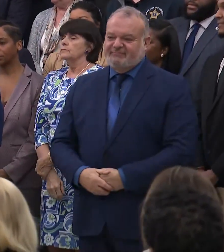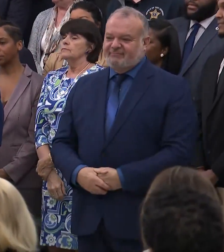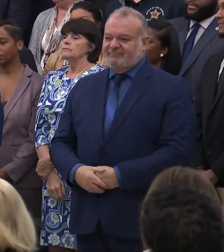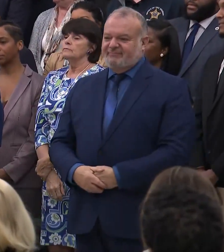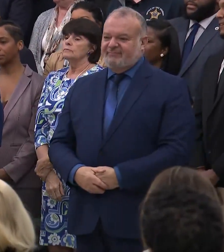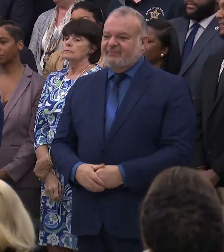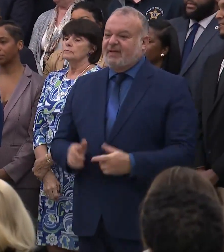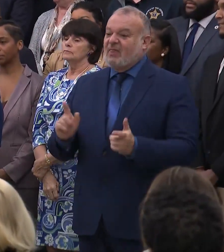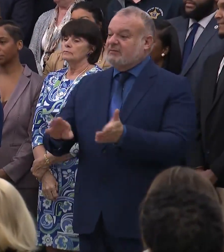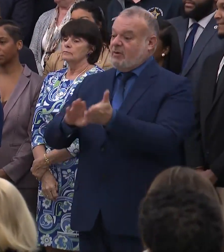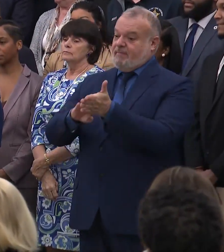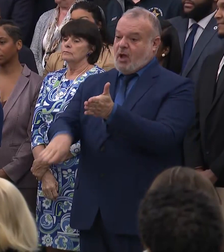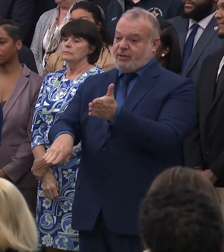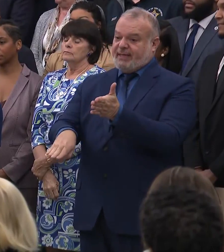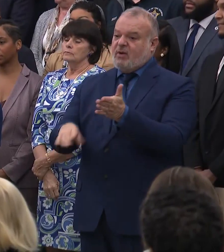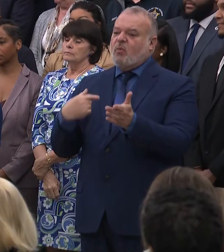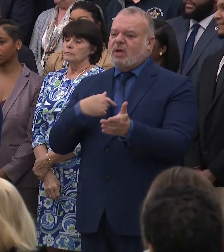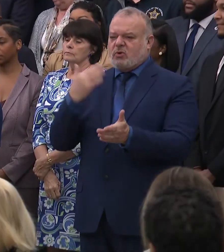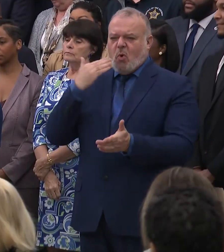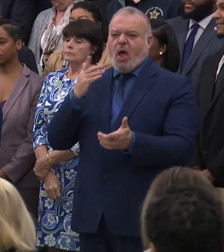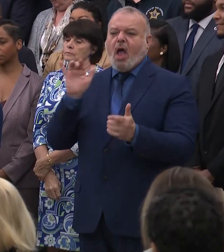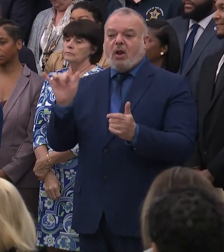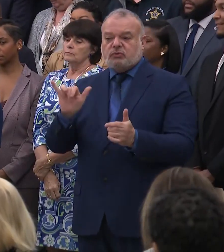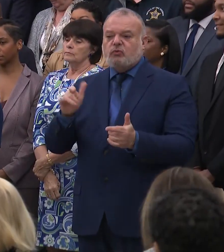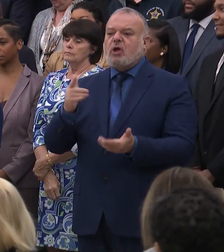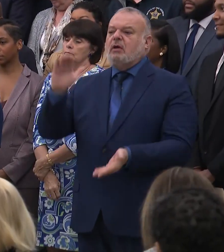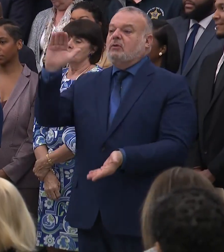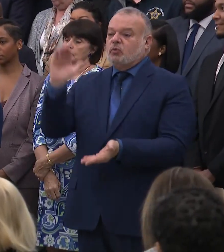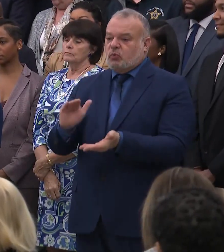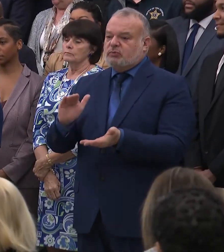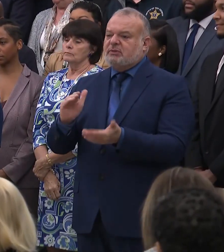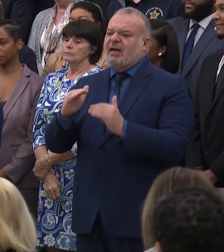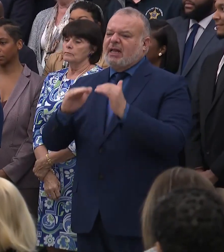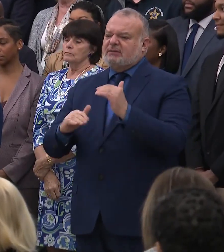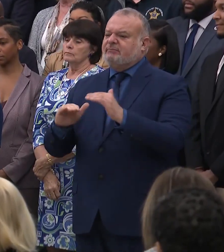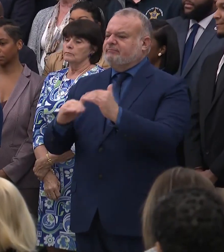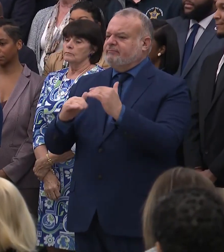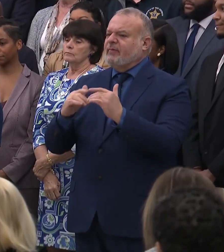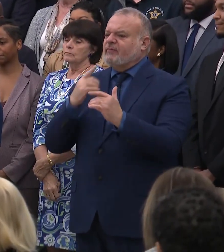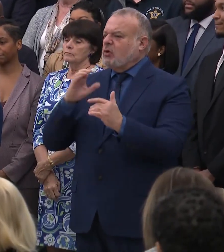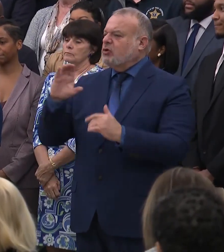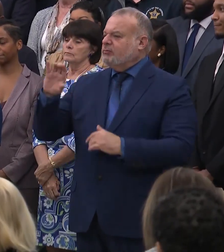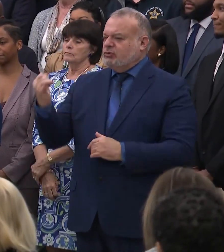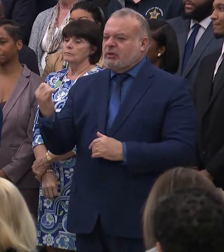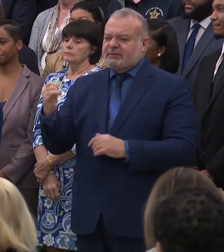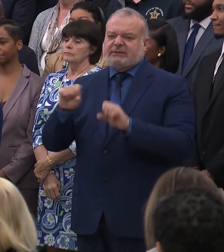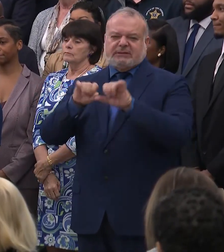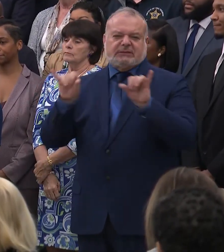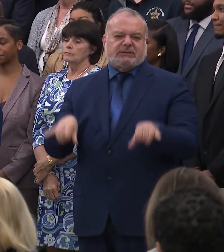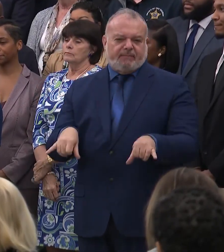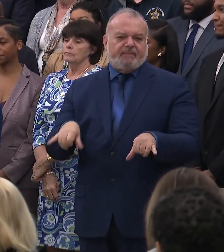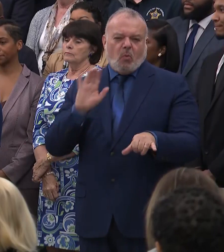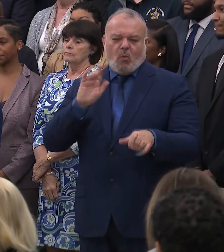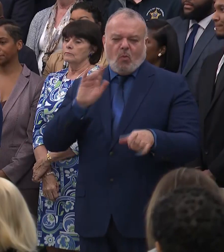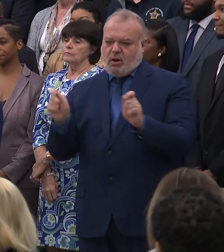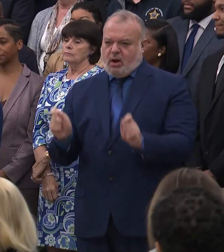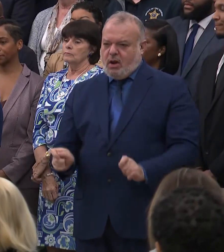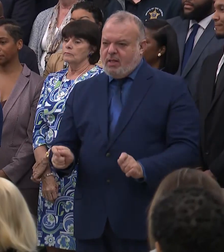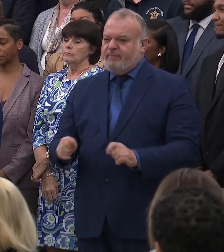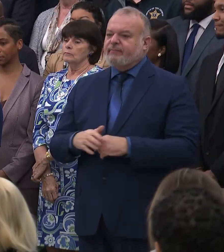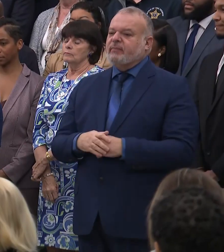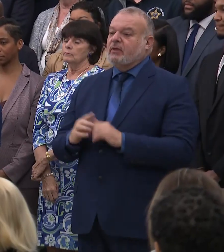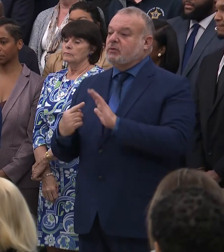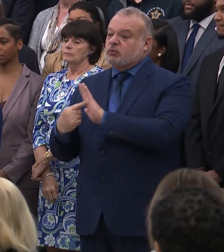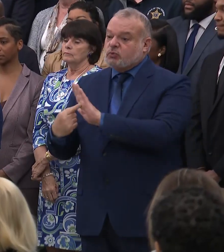We know this pardon will also reduce disparities in our criminal justice system. Surveys show that white, Black,